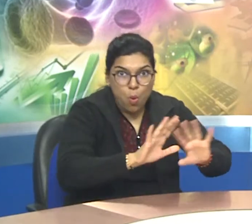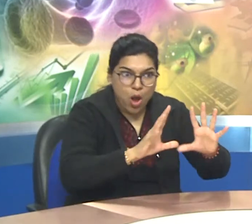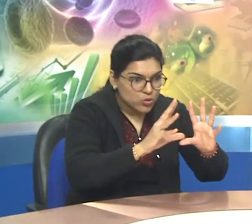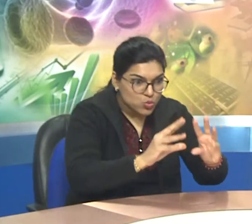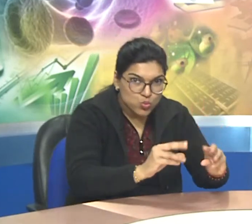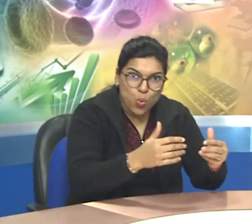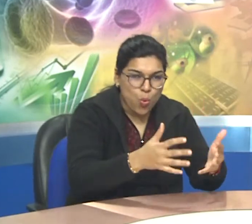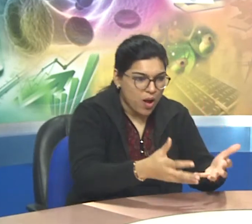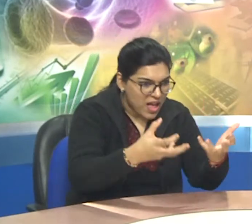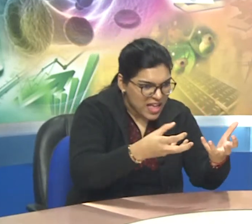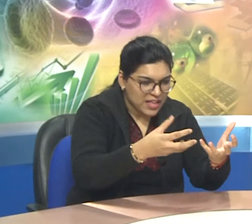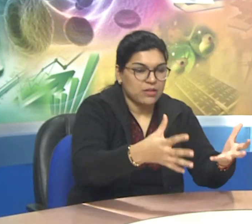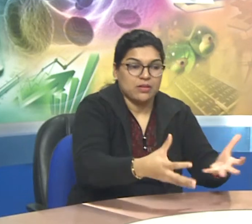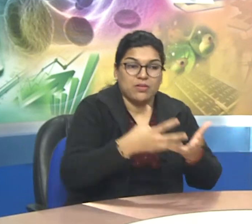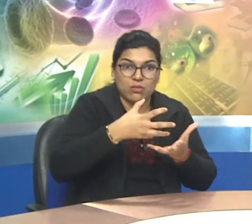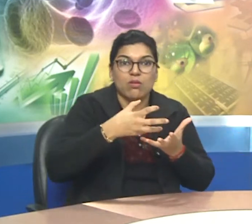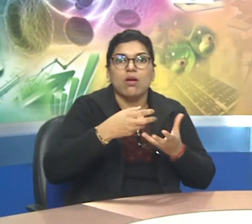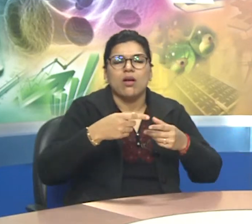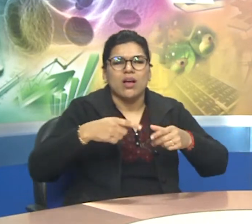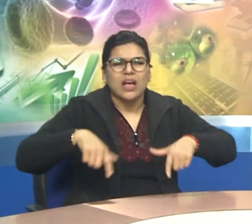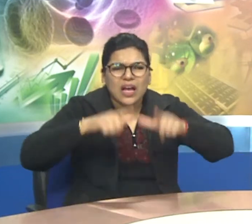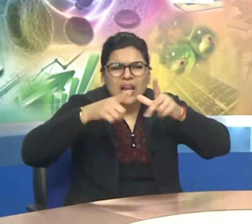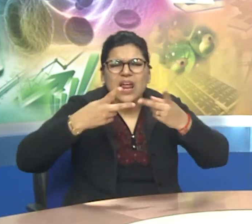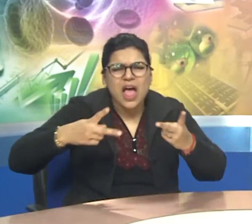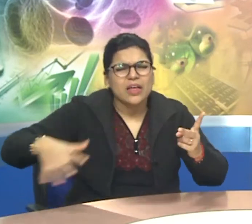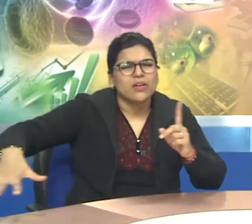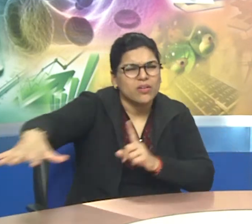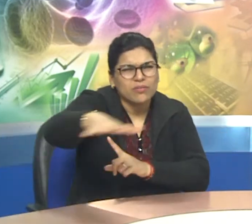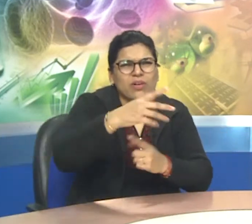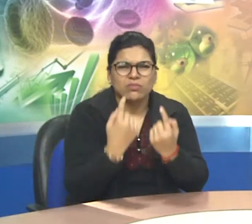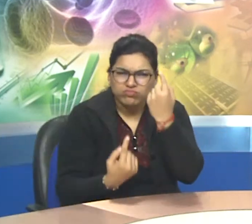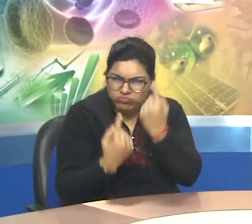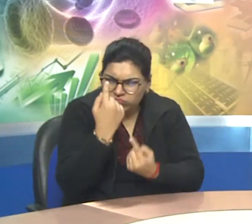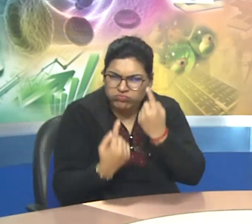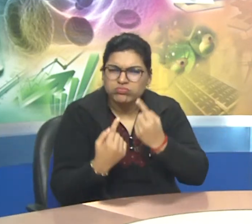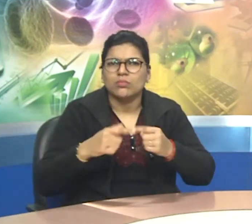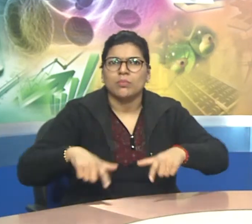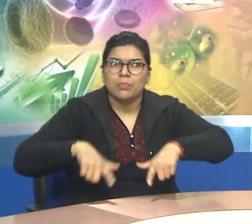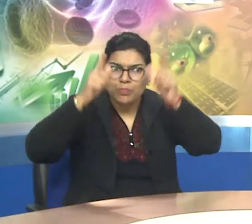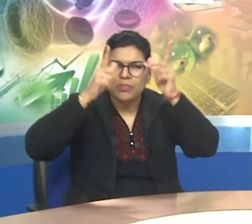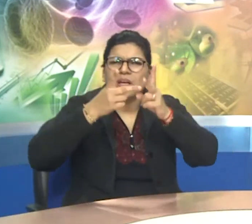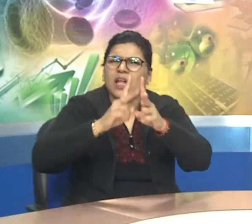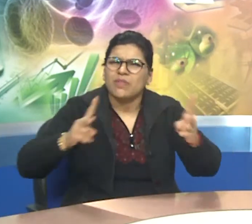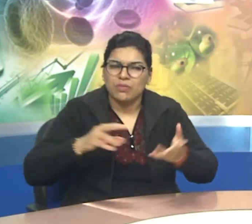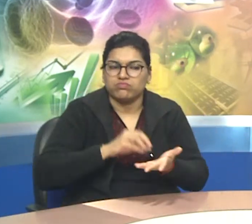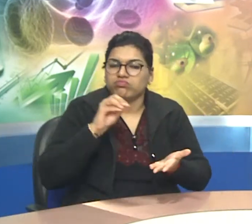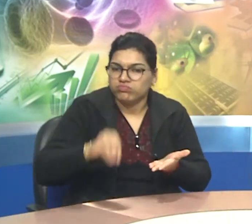kitchen garbage in the garden, and if we compost that,